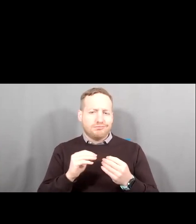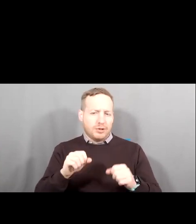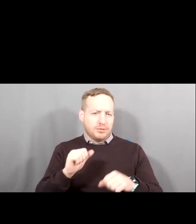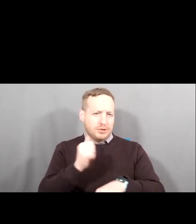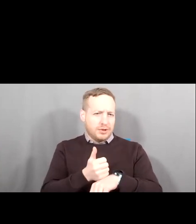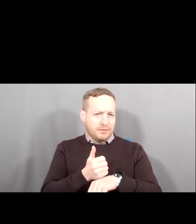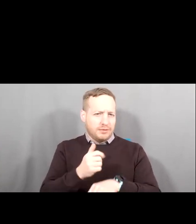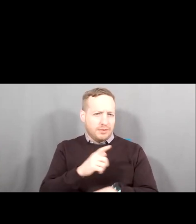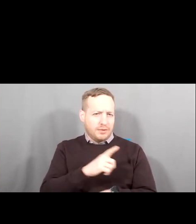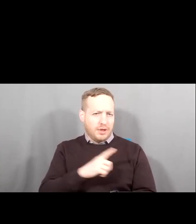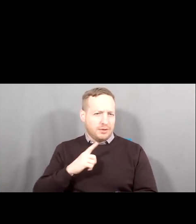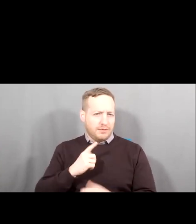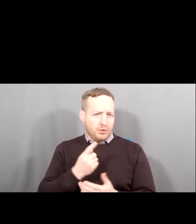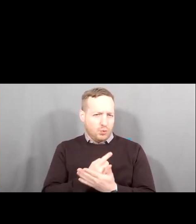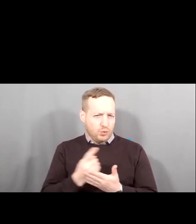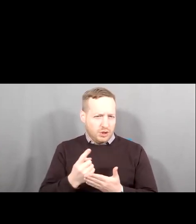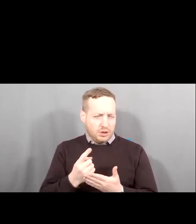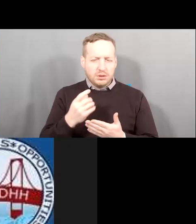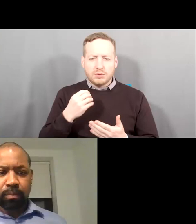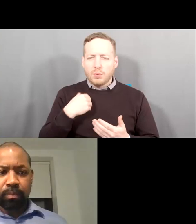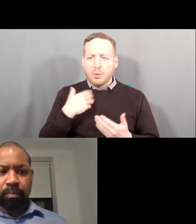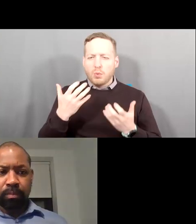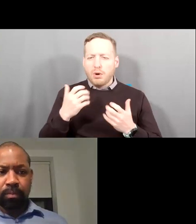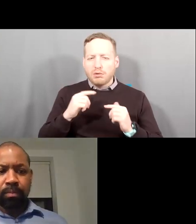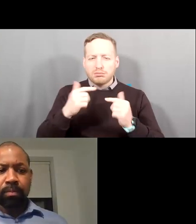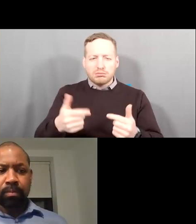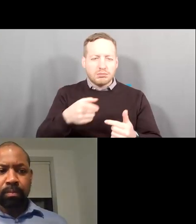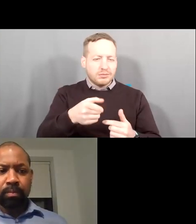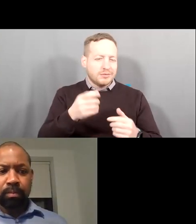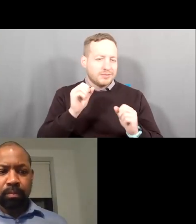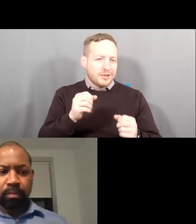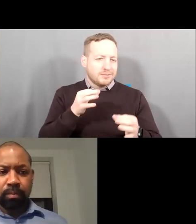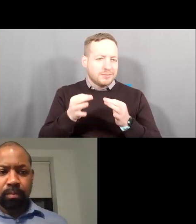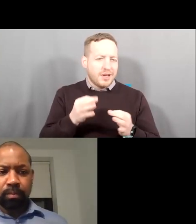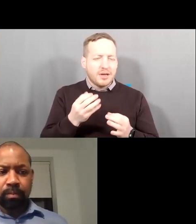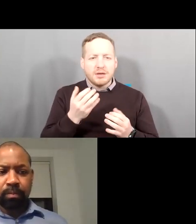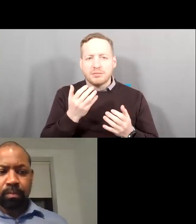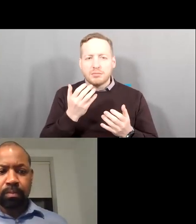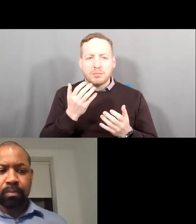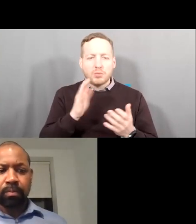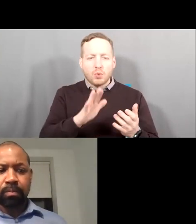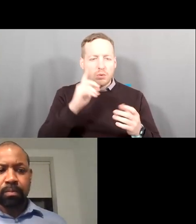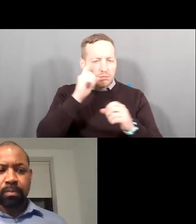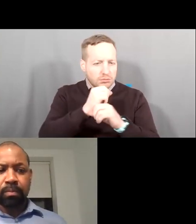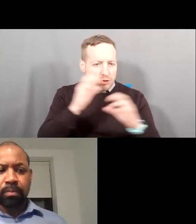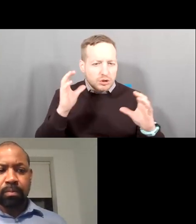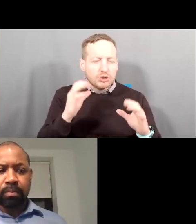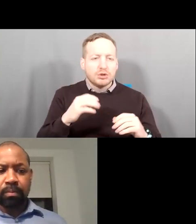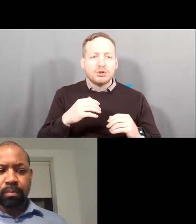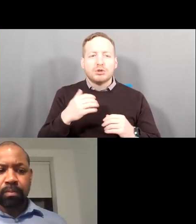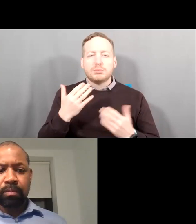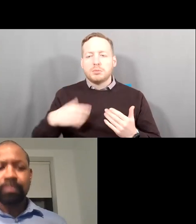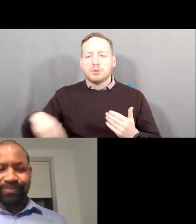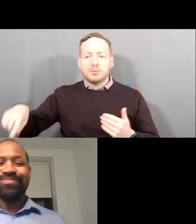And Ernest wanted to talk about possibly establishing a legislative week. So I'm going to turn that over to him to